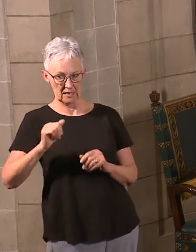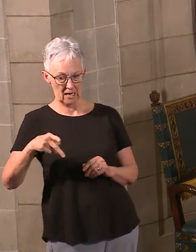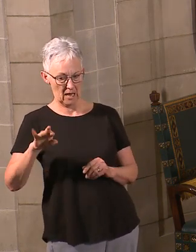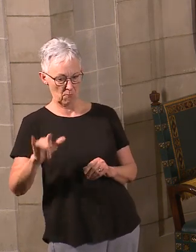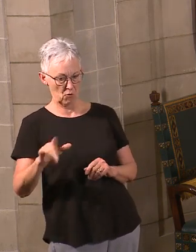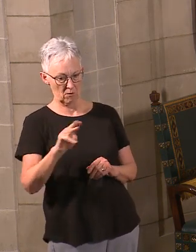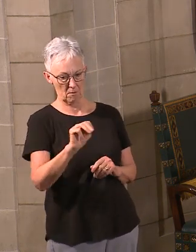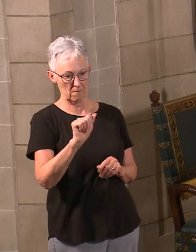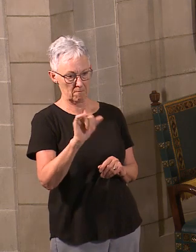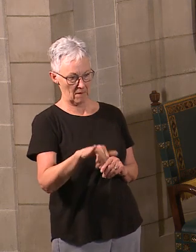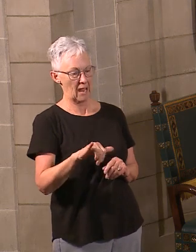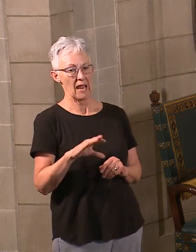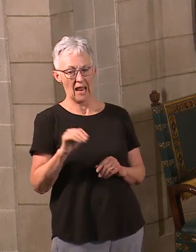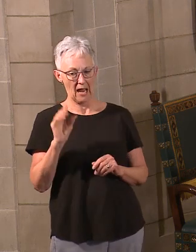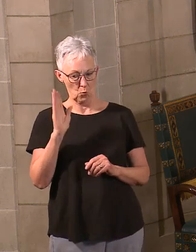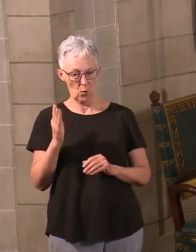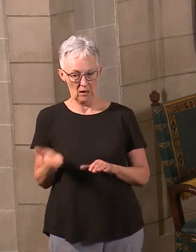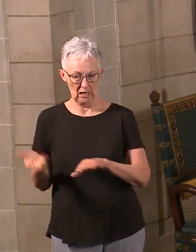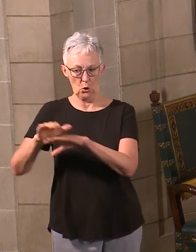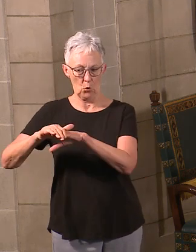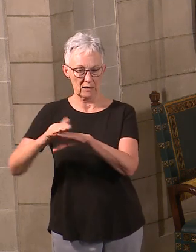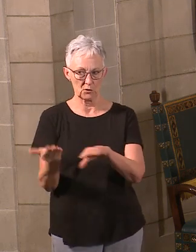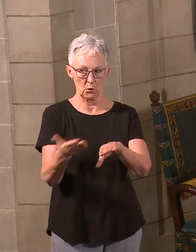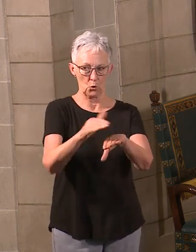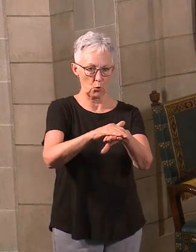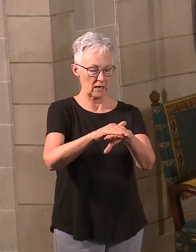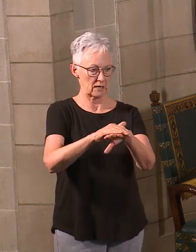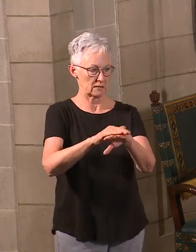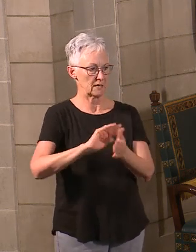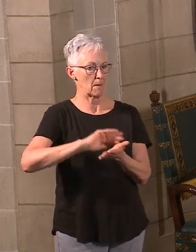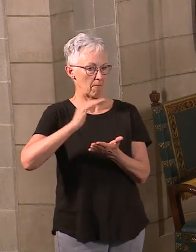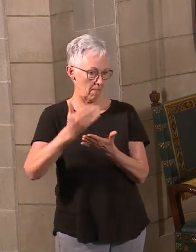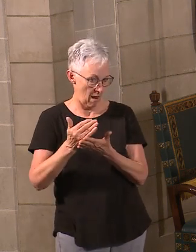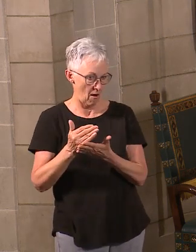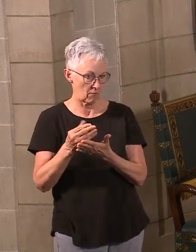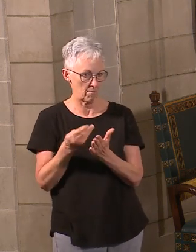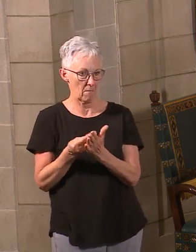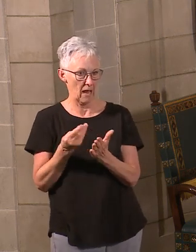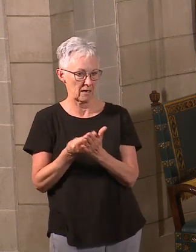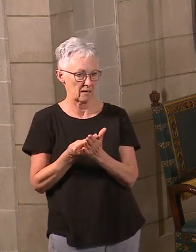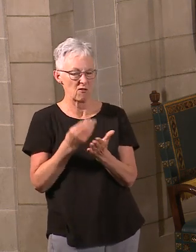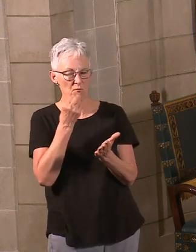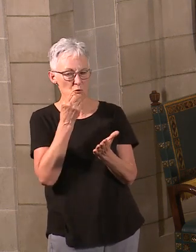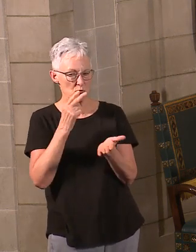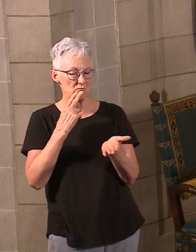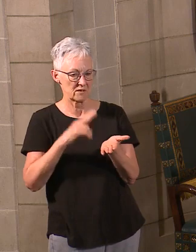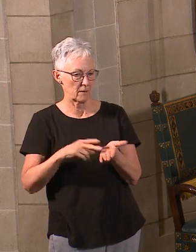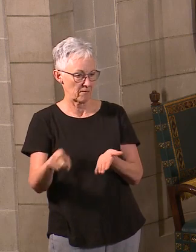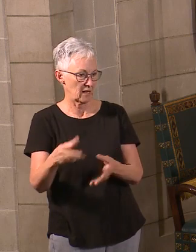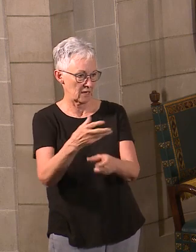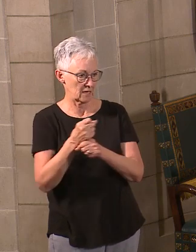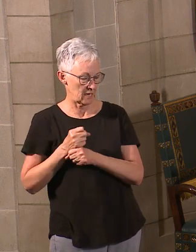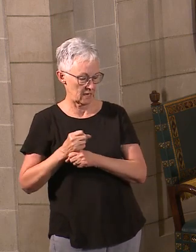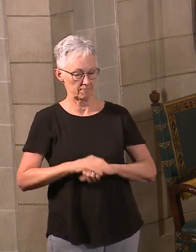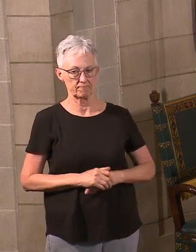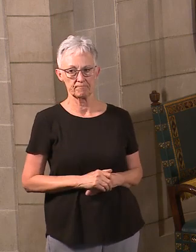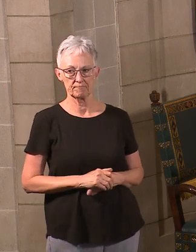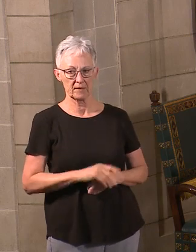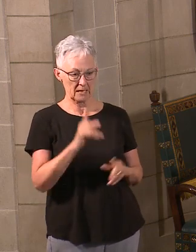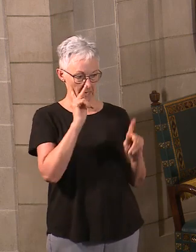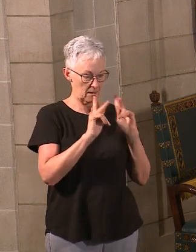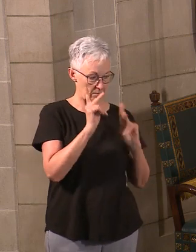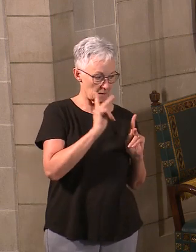actually added to their EBT or electronic benefits card. Able-bodied adults without dependents who are subject